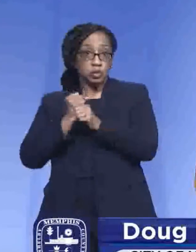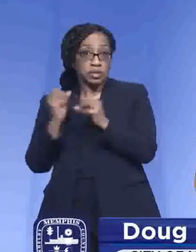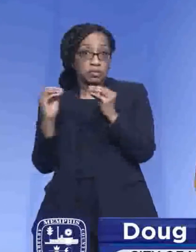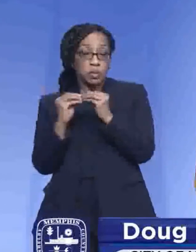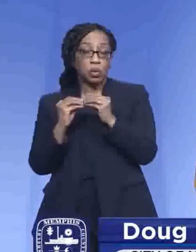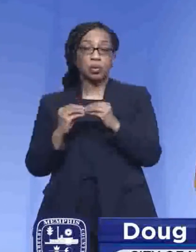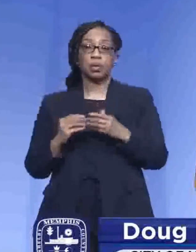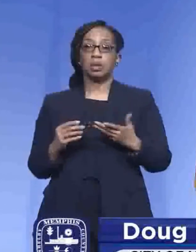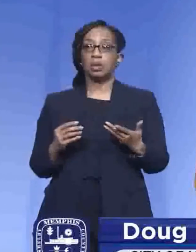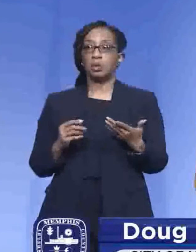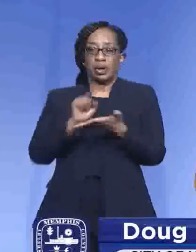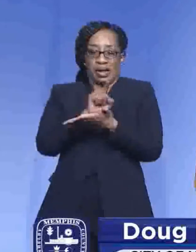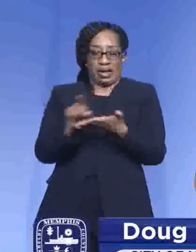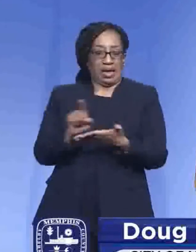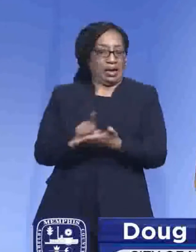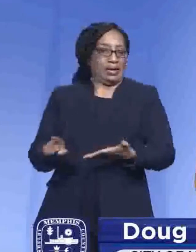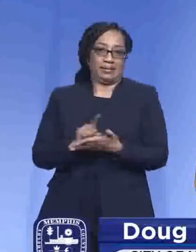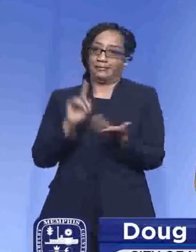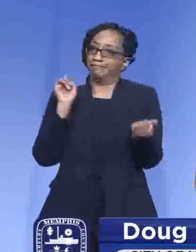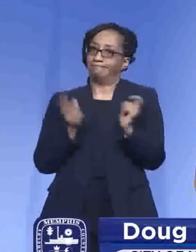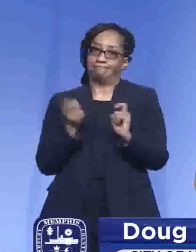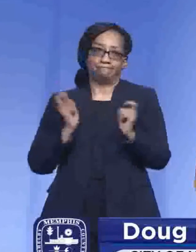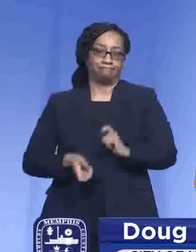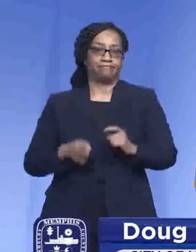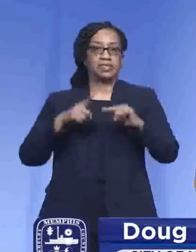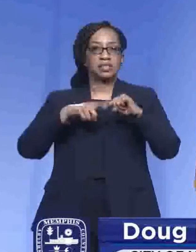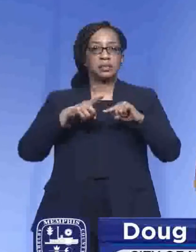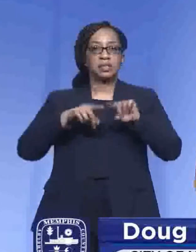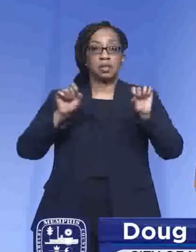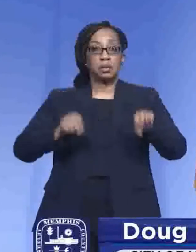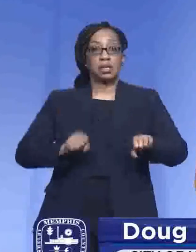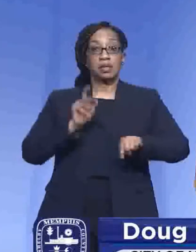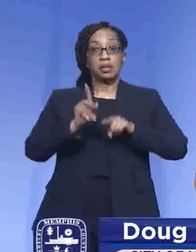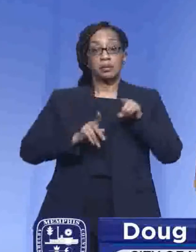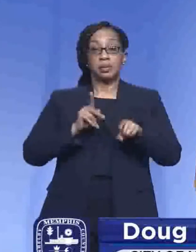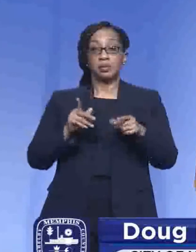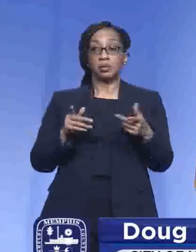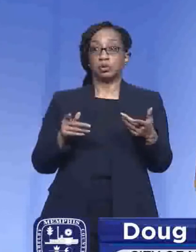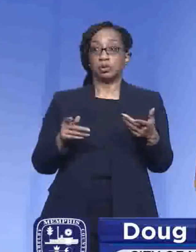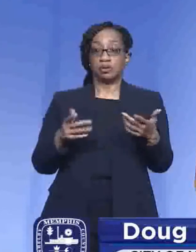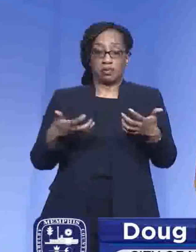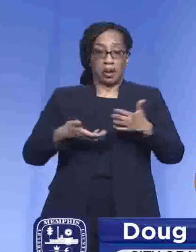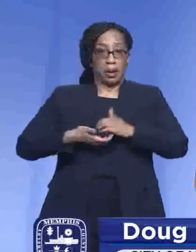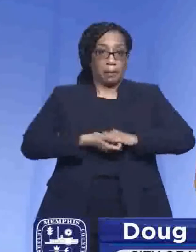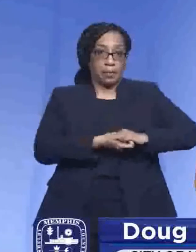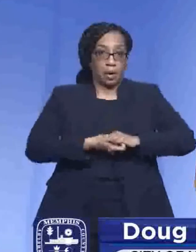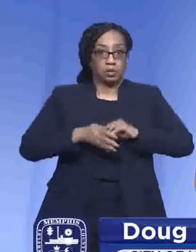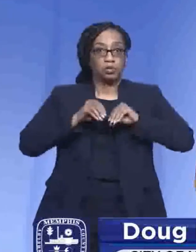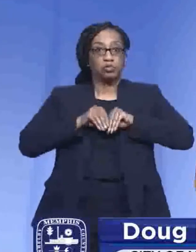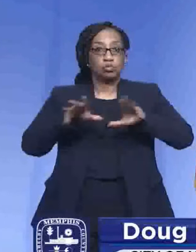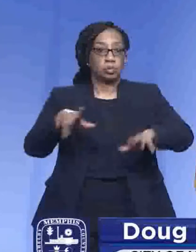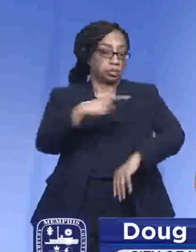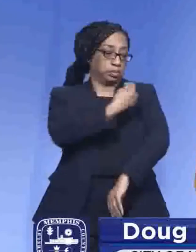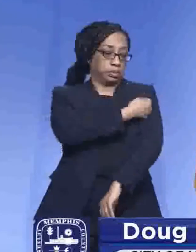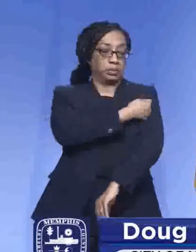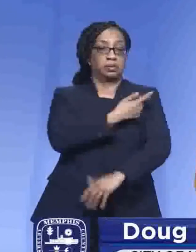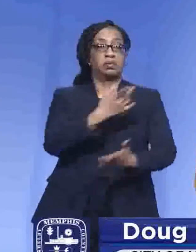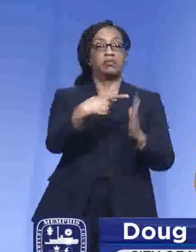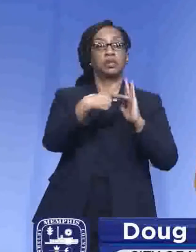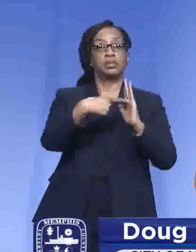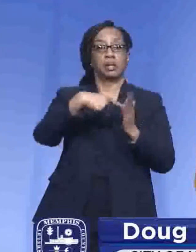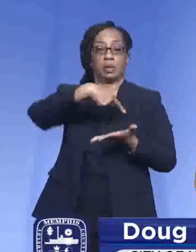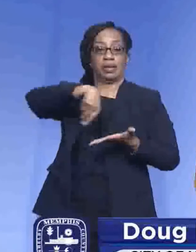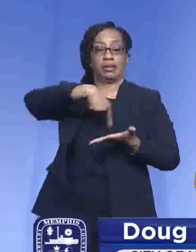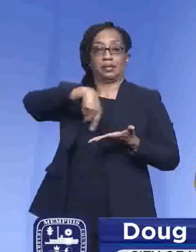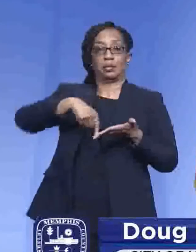that changes on a week-to-week basis based on the ability of people to actually, of our partners to put it out. We have, for instance, this week